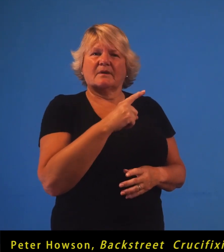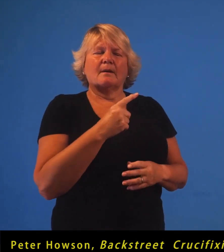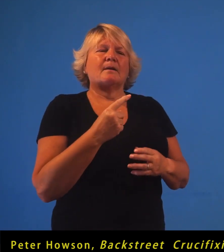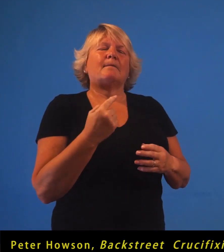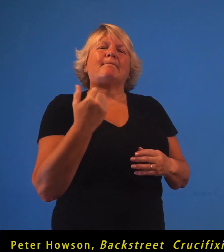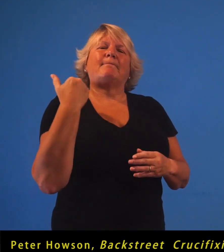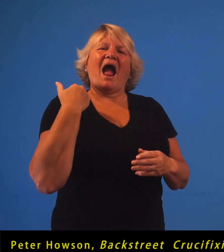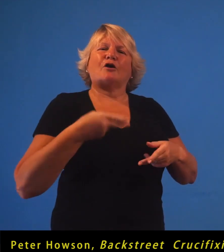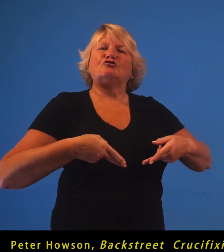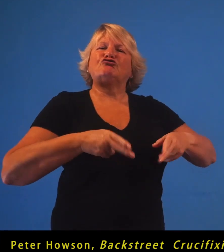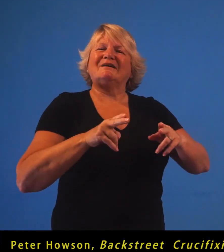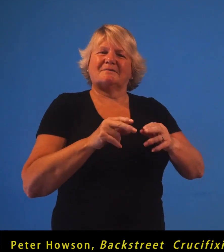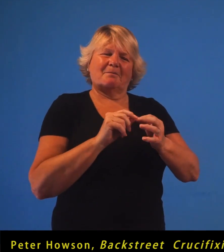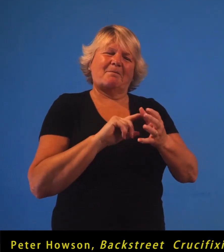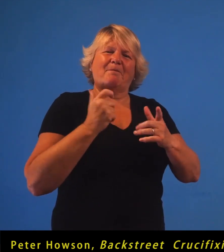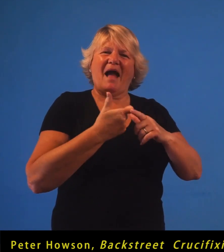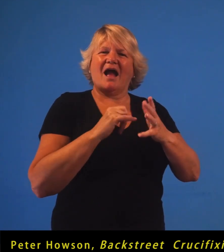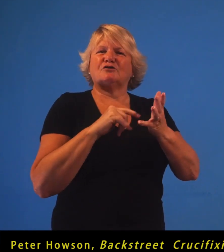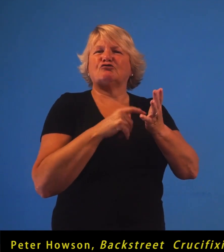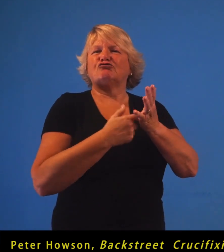Backstreet crucifixion.